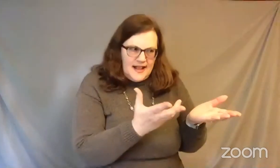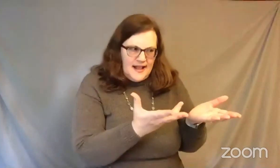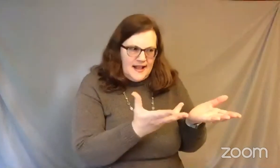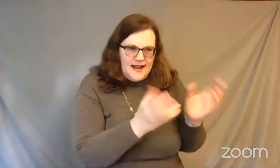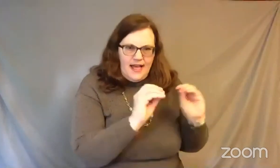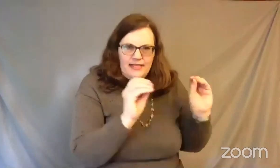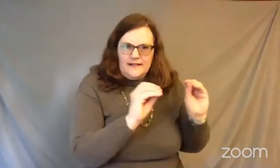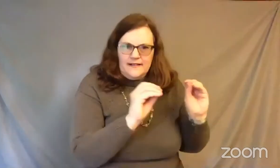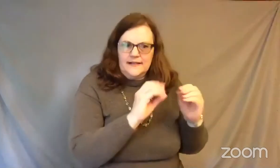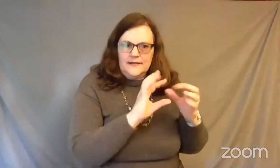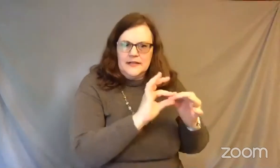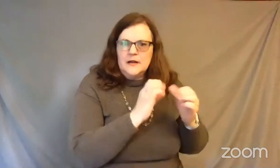It doesn't seem to occur.